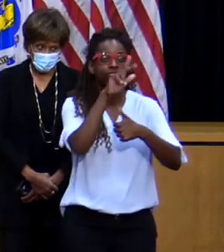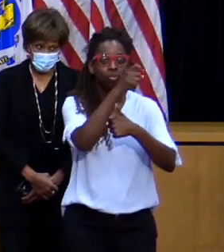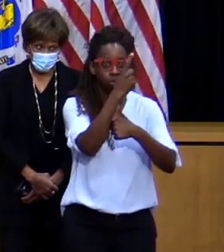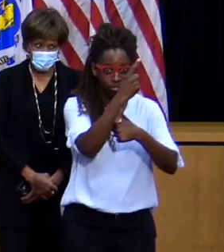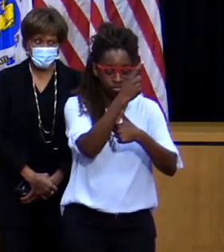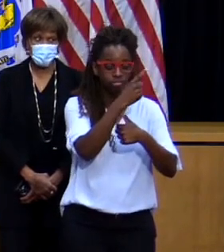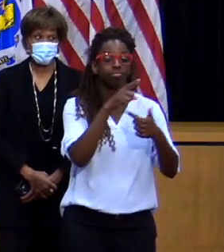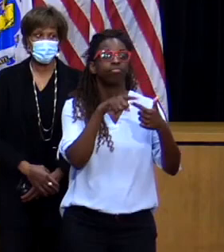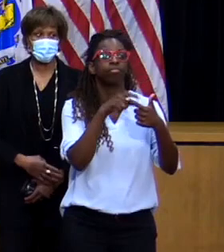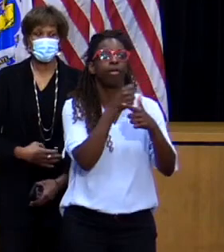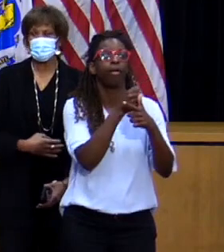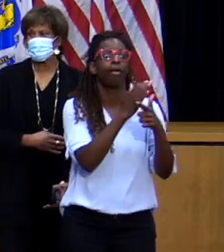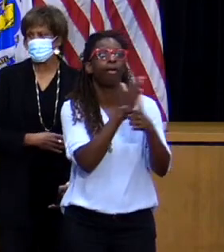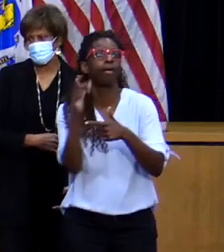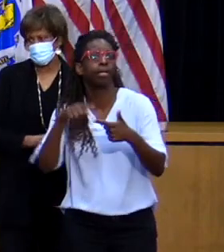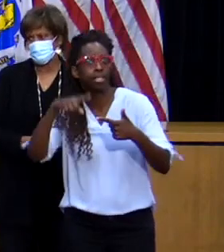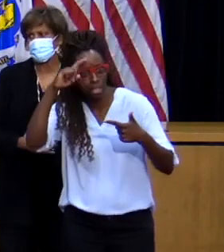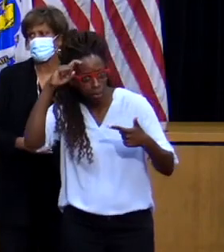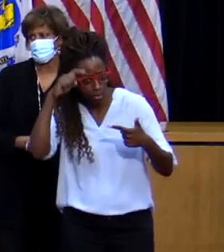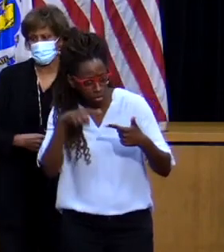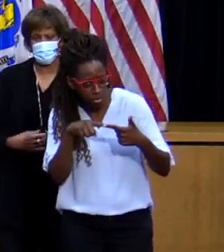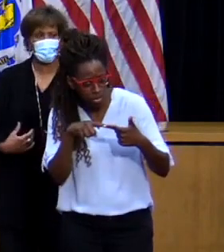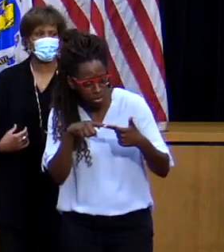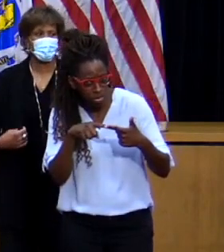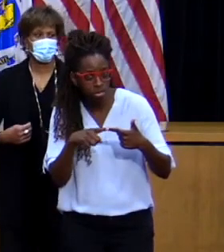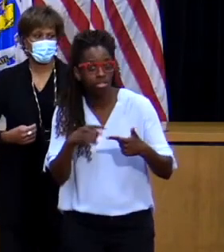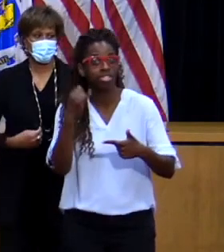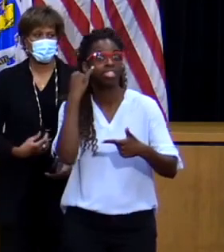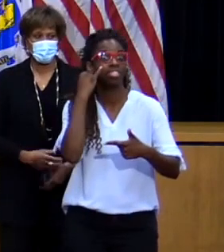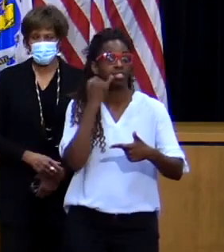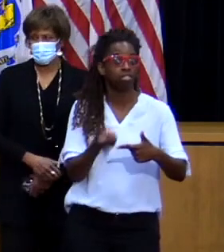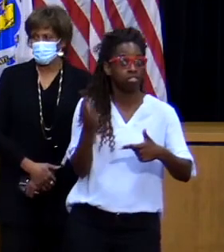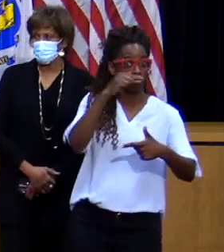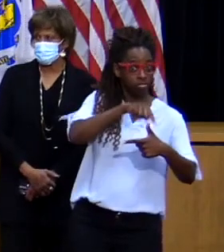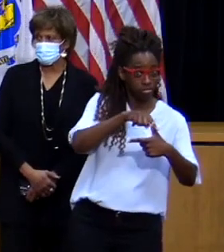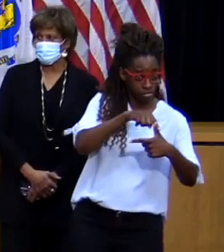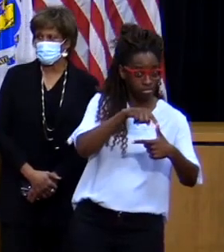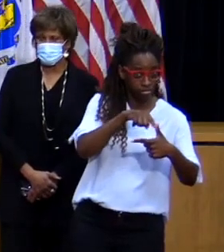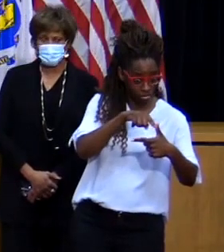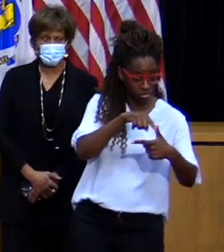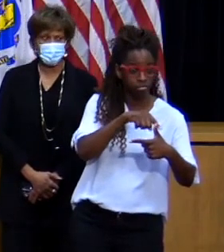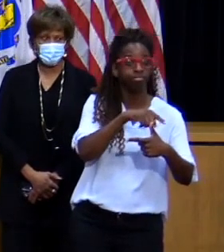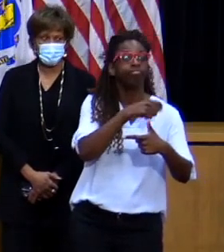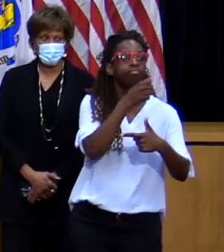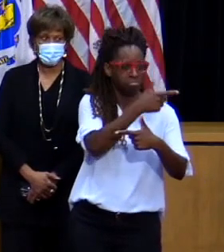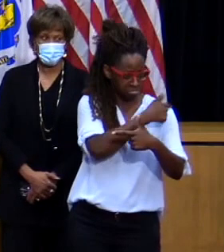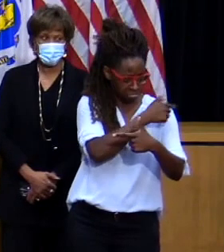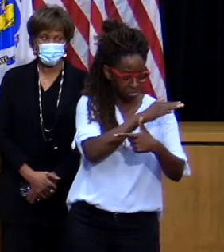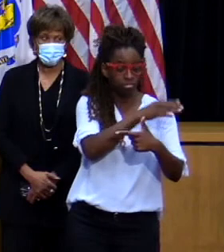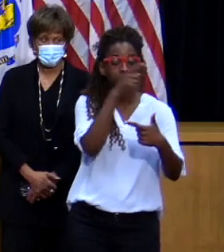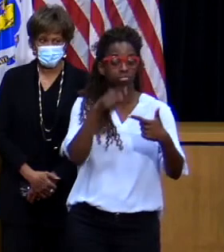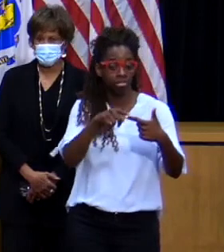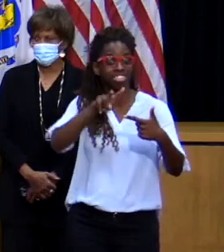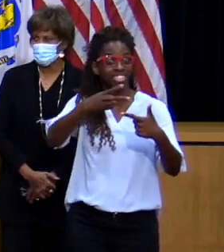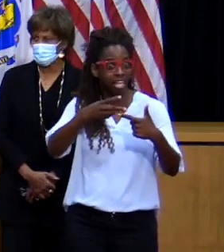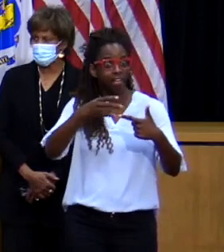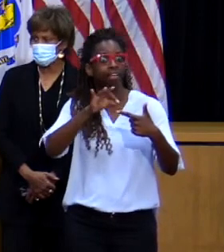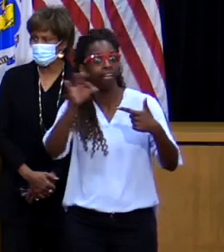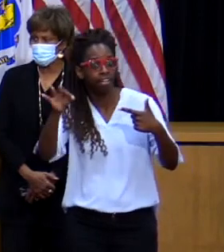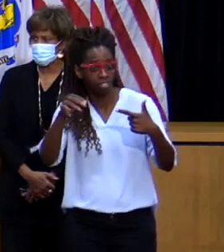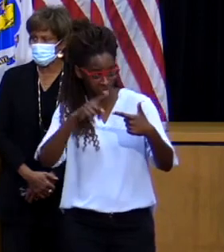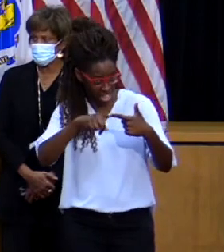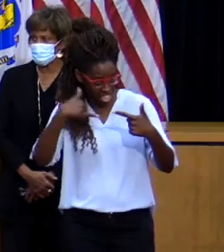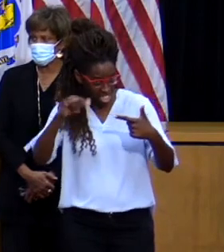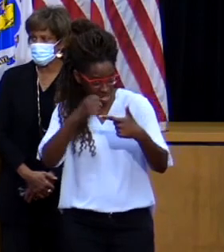first round, do they still have to wear face masks for another 6 months or however long until it's deemed that safe, or are